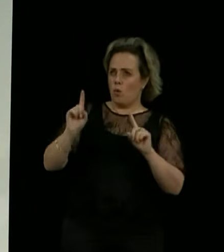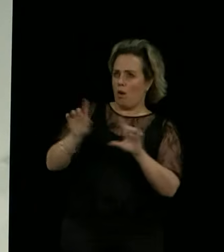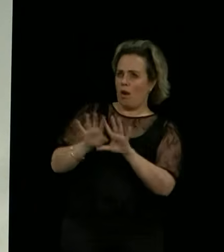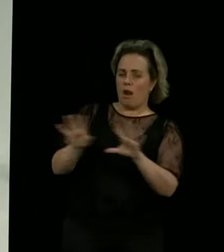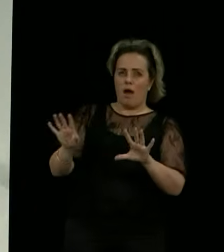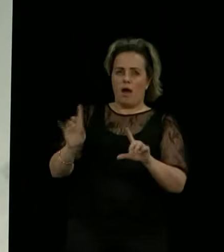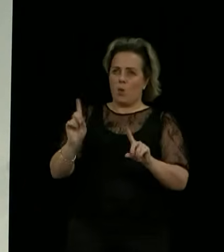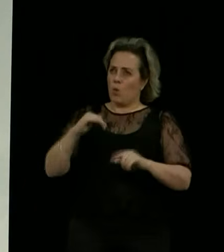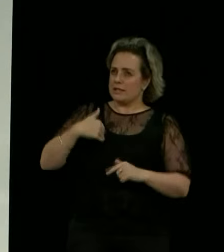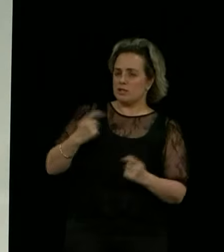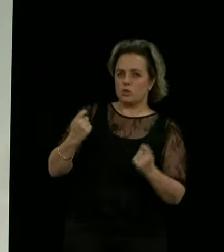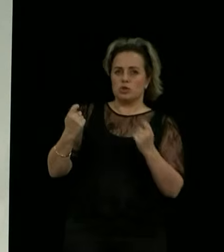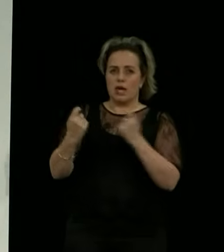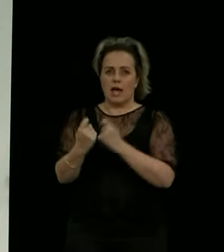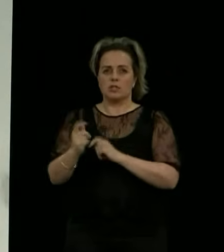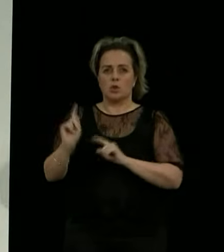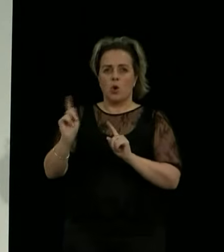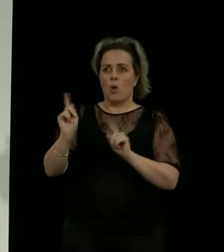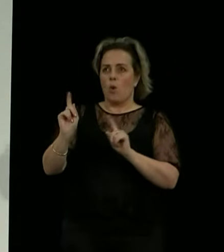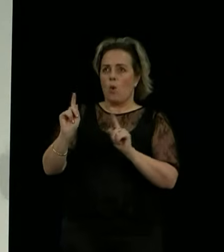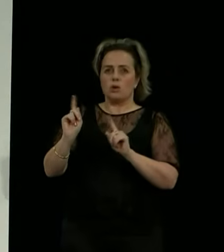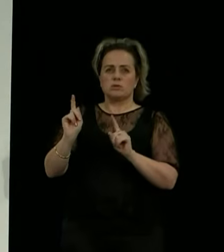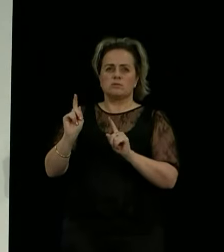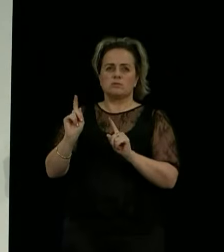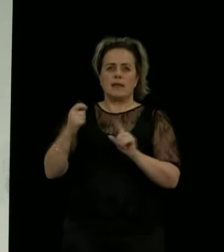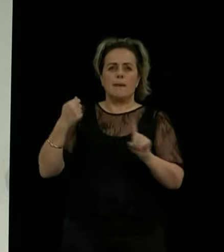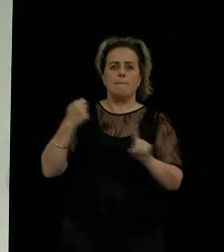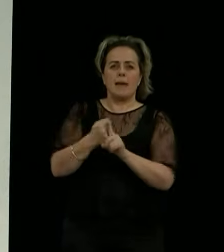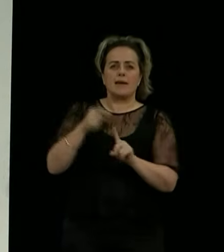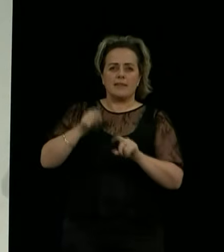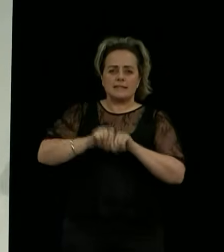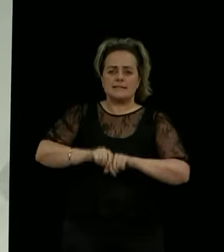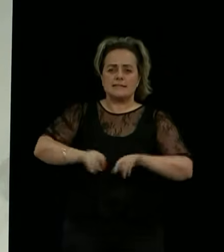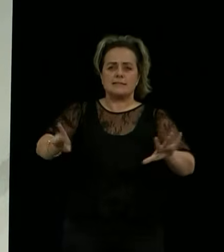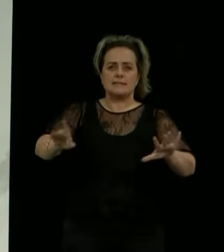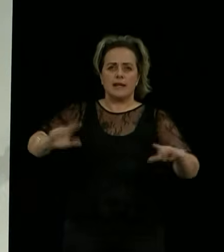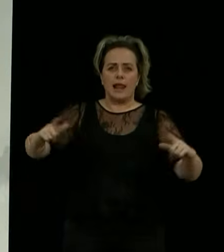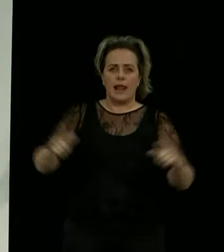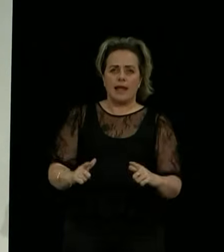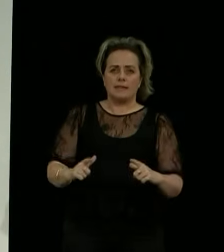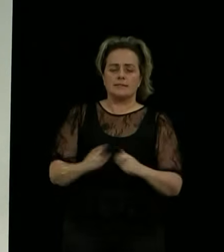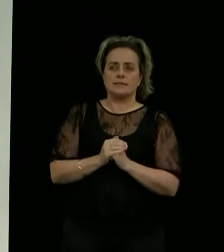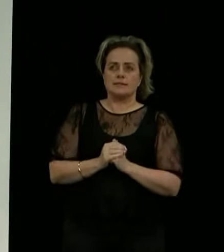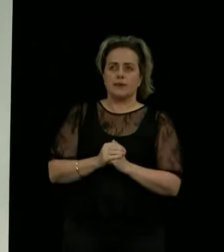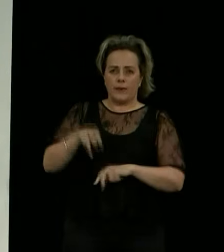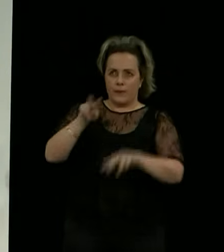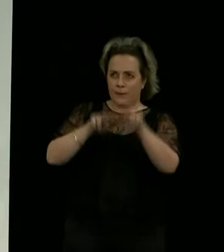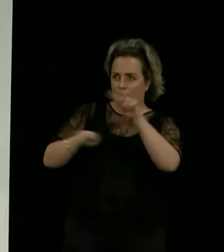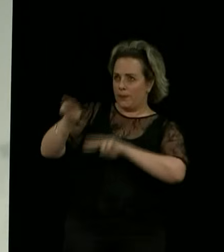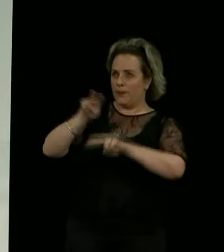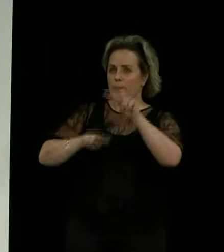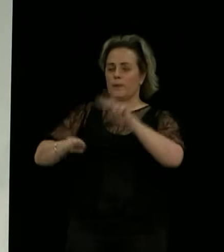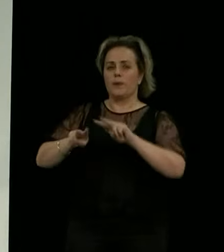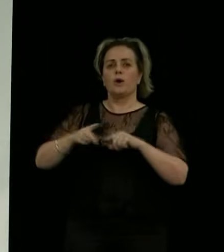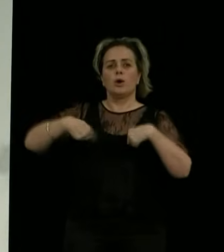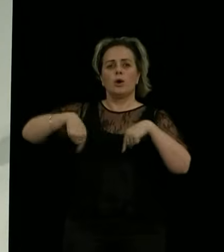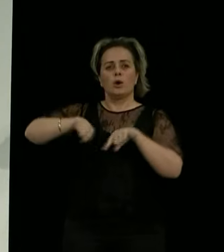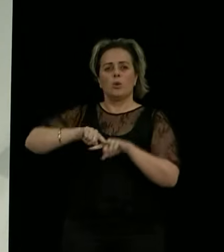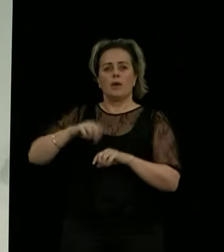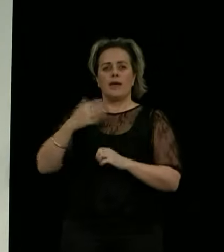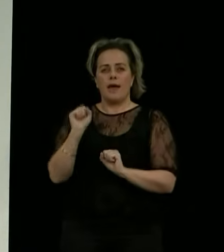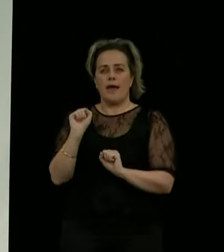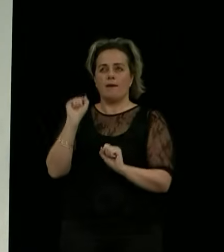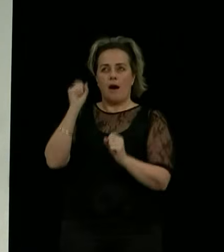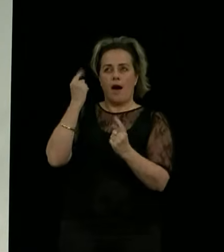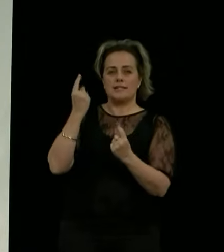which of these have played a key role in controlling this outbreak. That analysis has been used to identify those restrictions we believe can be eased